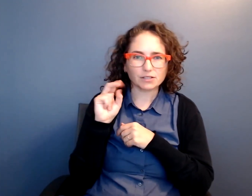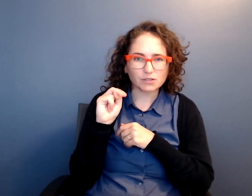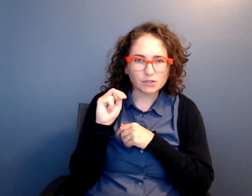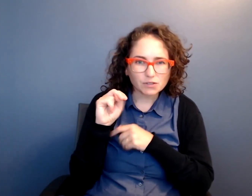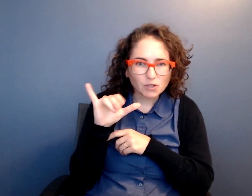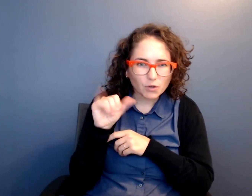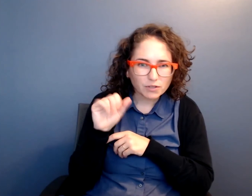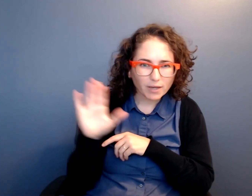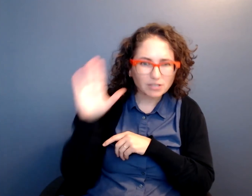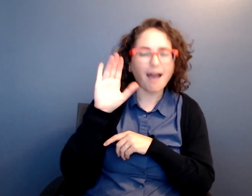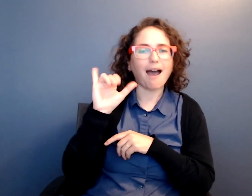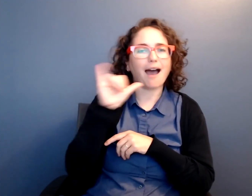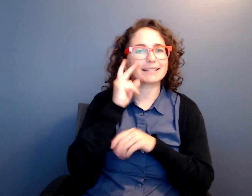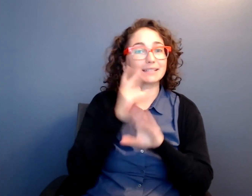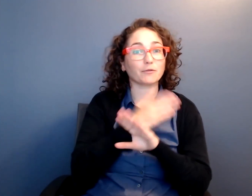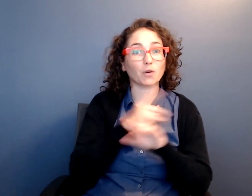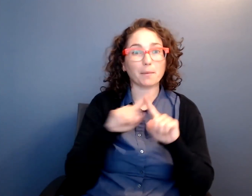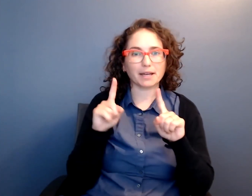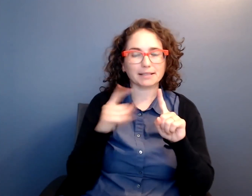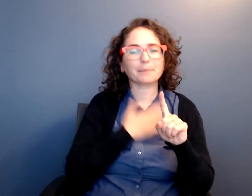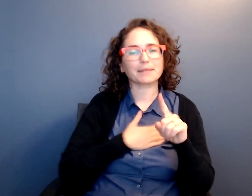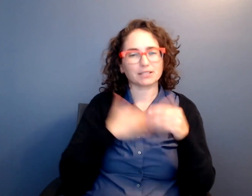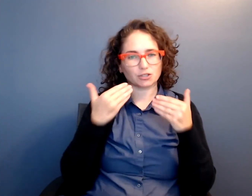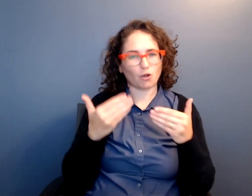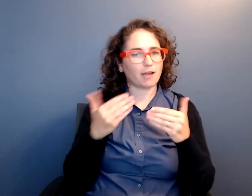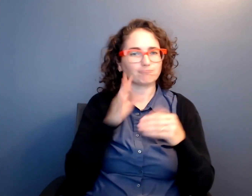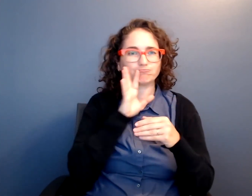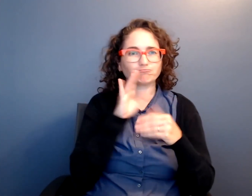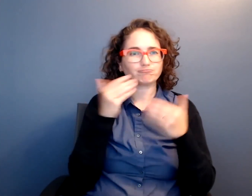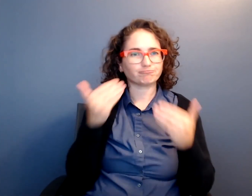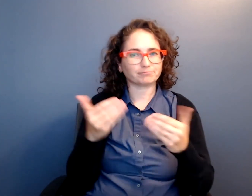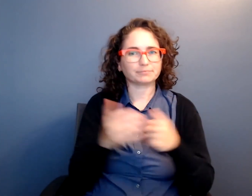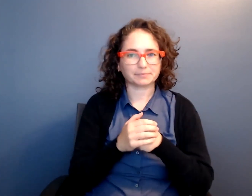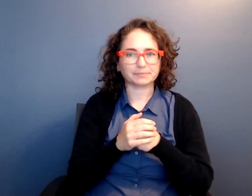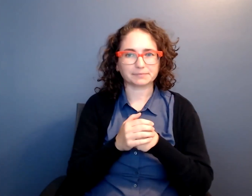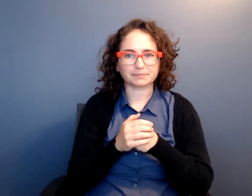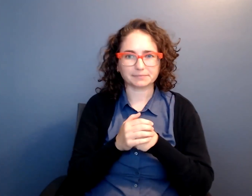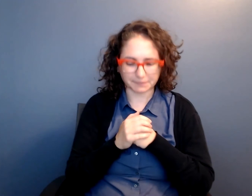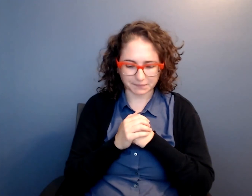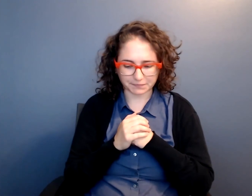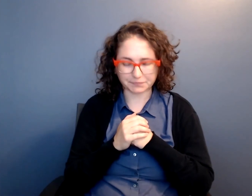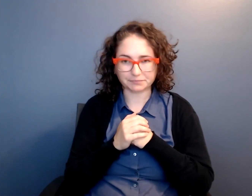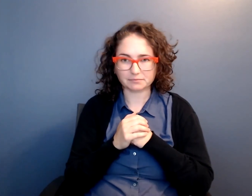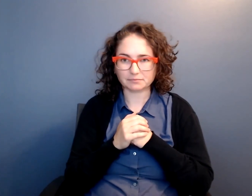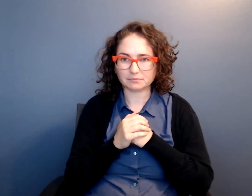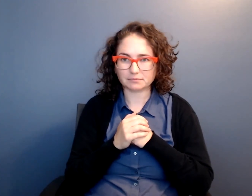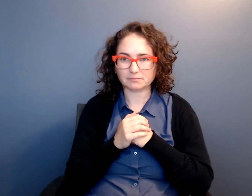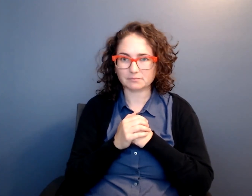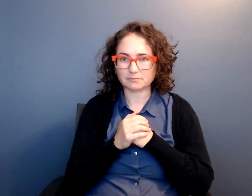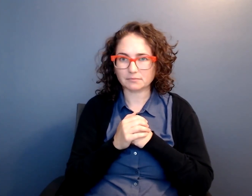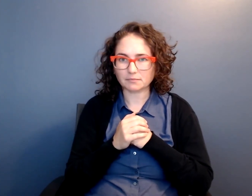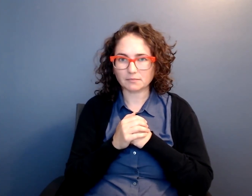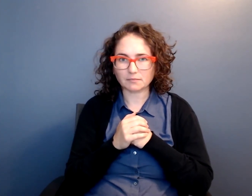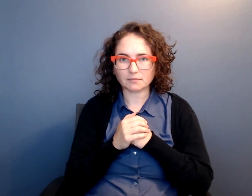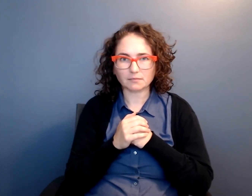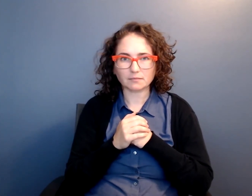see you previously, but please go ahead and unmute, and we'd love to hear from you about the community-defined evidence practices.